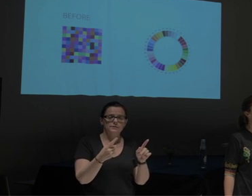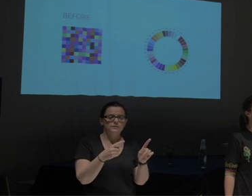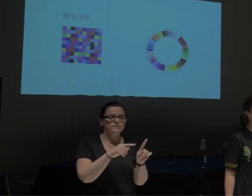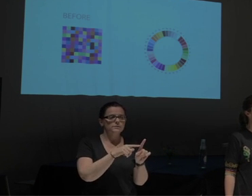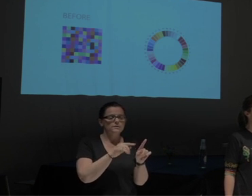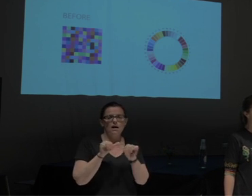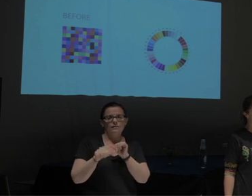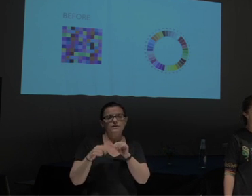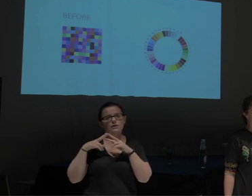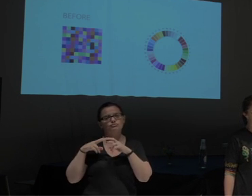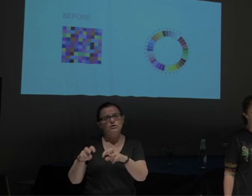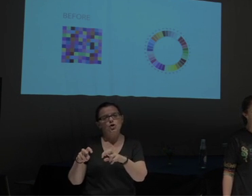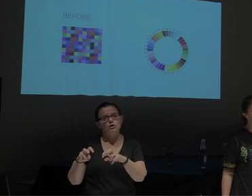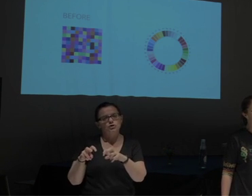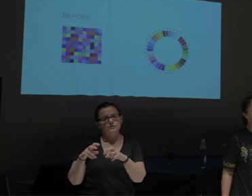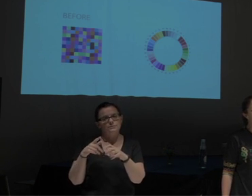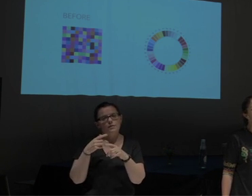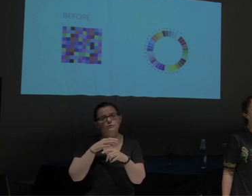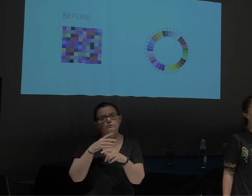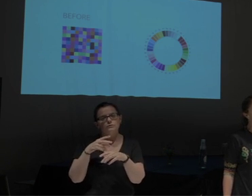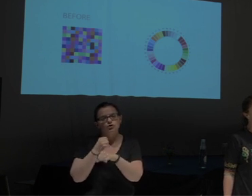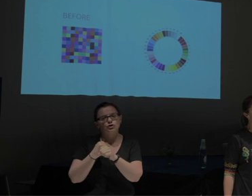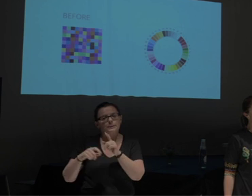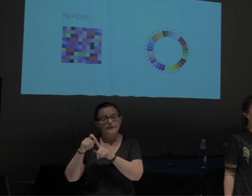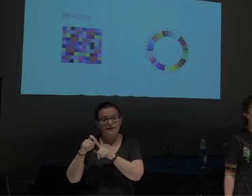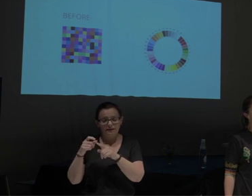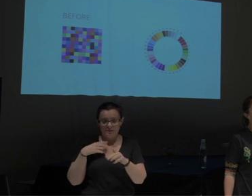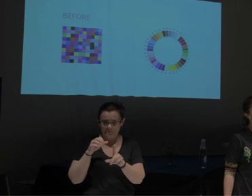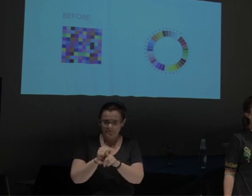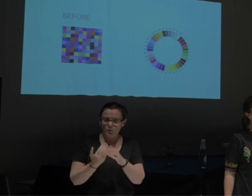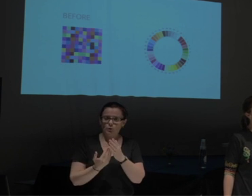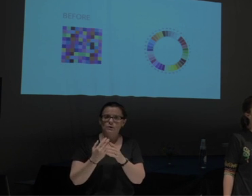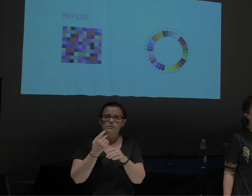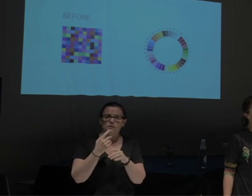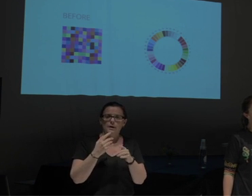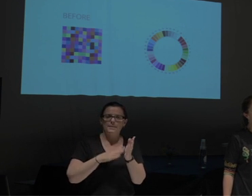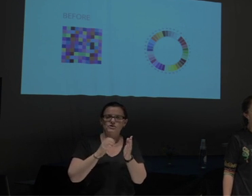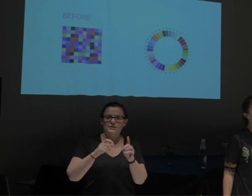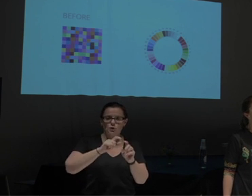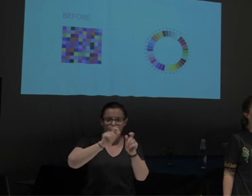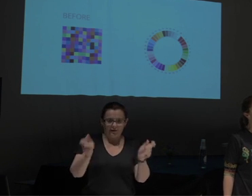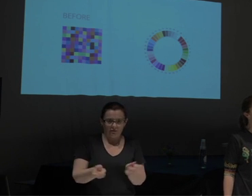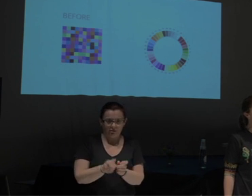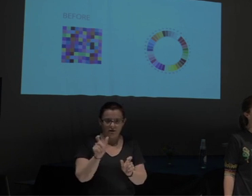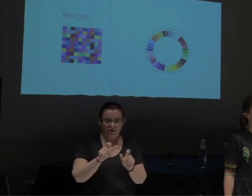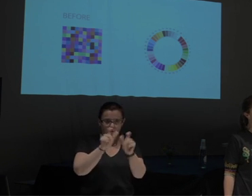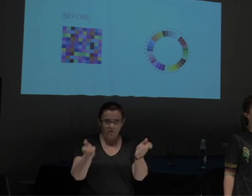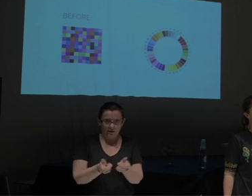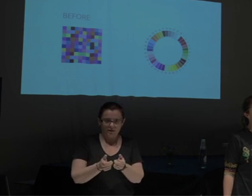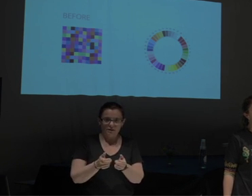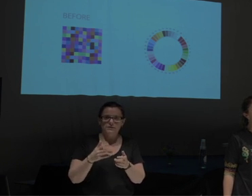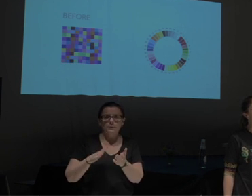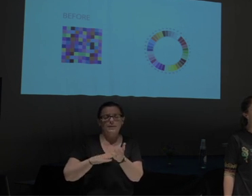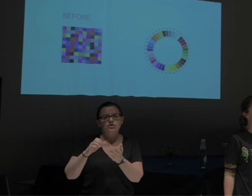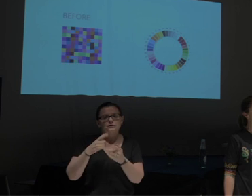called the Manchester Colour Wheel, which is a new diagnostic tool developed by a team from the University of Manchester, led